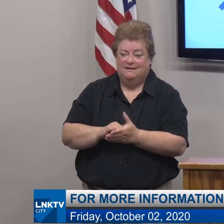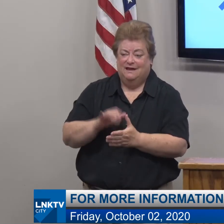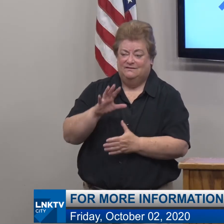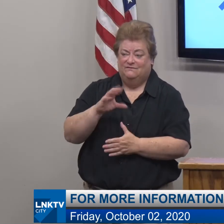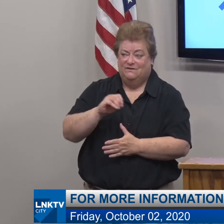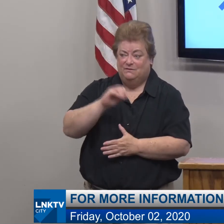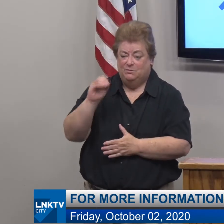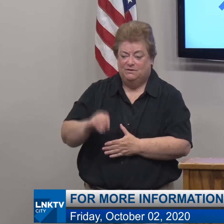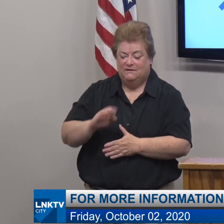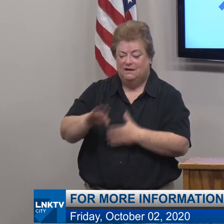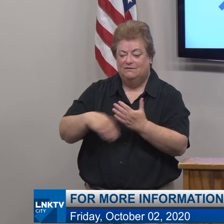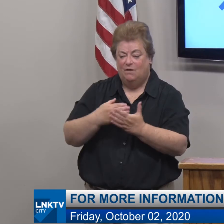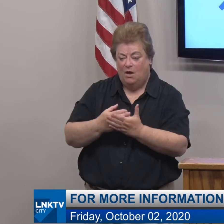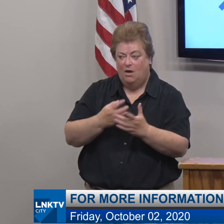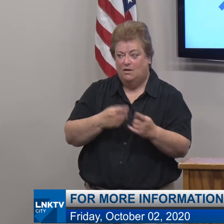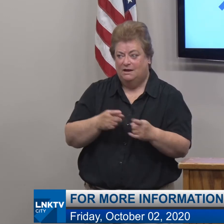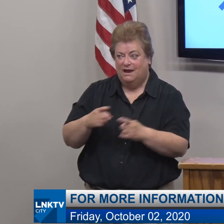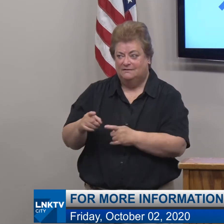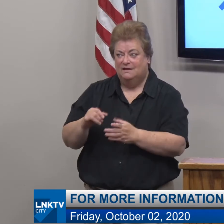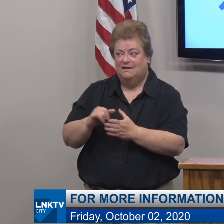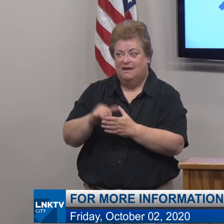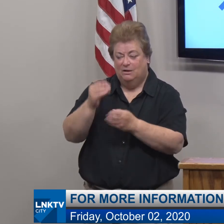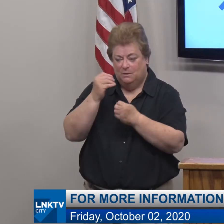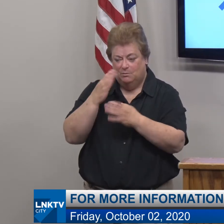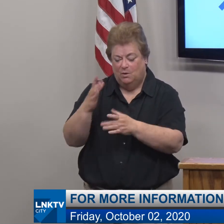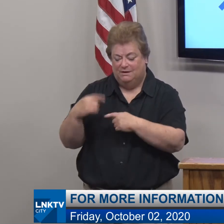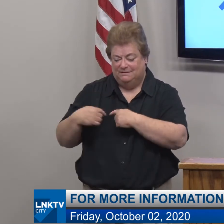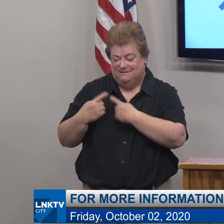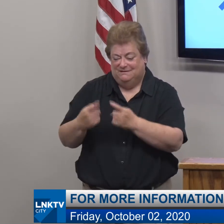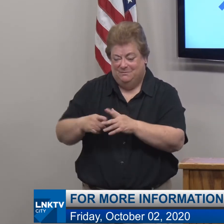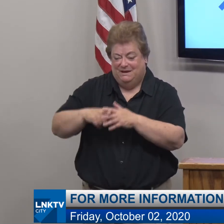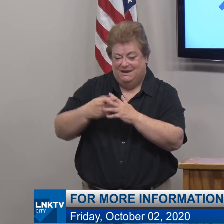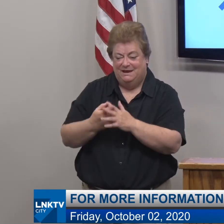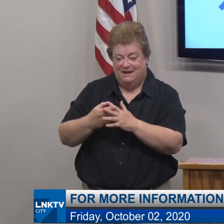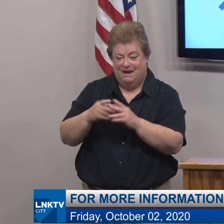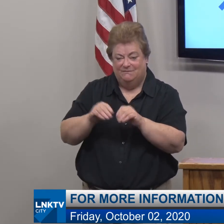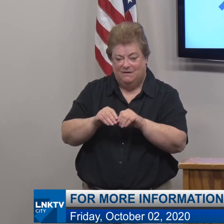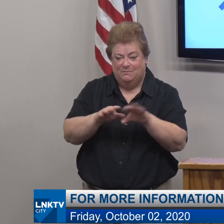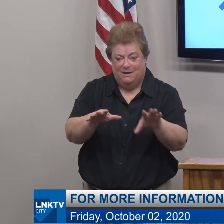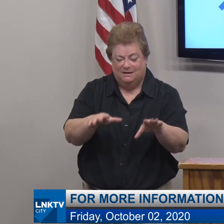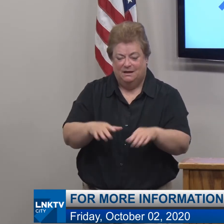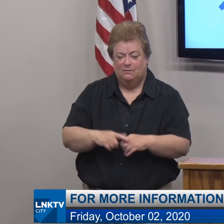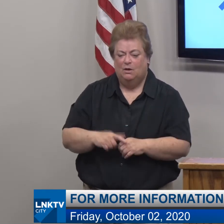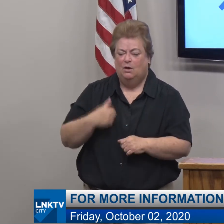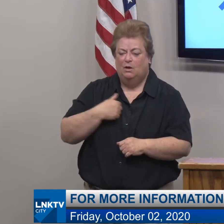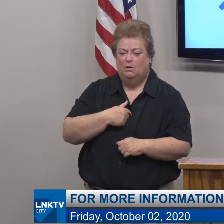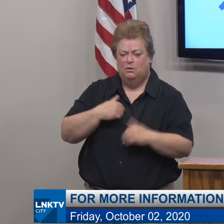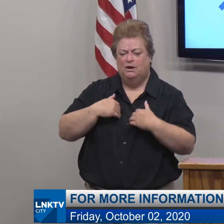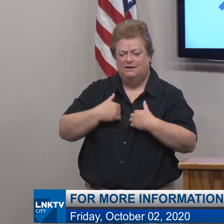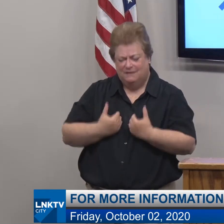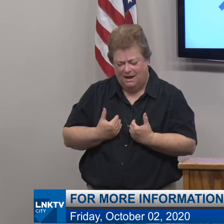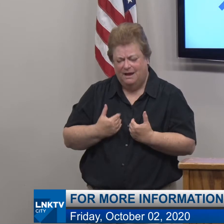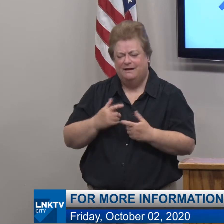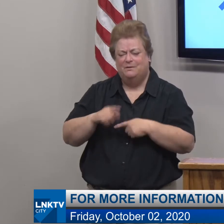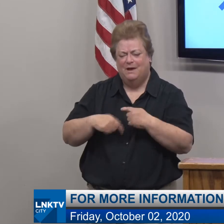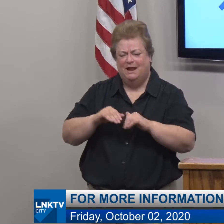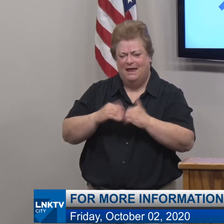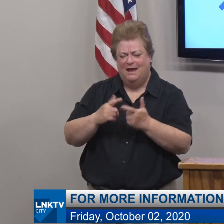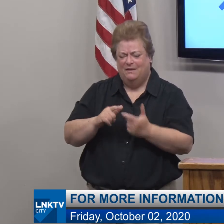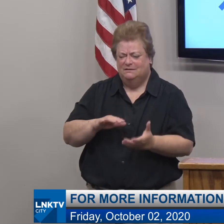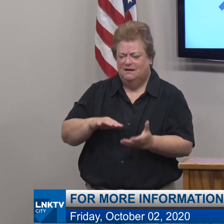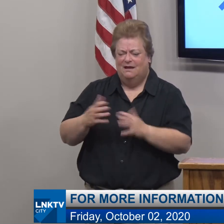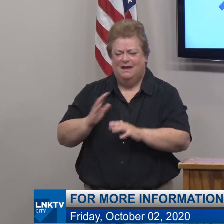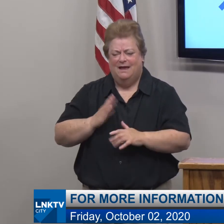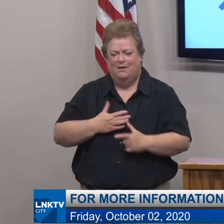of all cases reported since the beginning of the pandemic. We are all tired of how this has disrupted our lives, but we